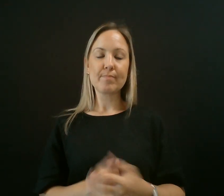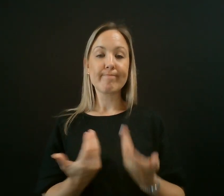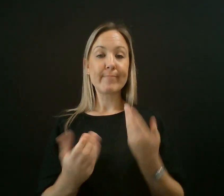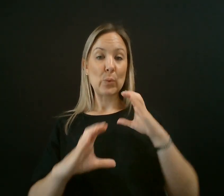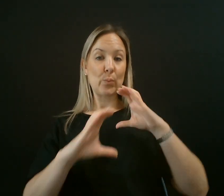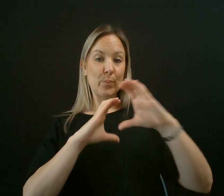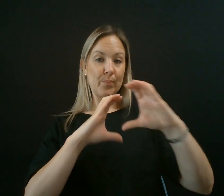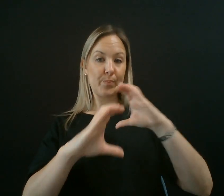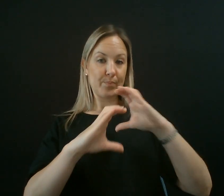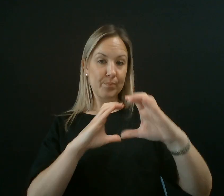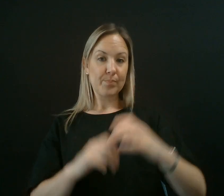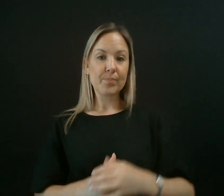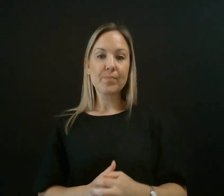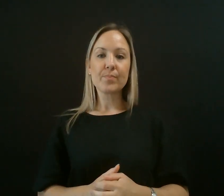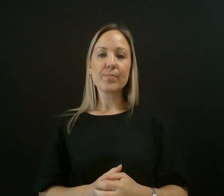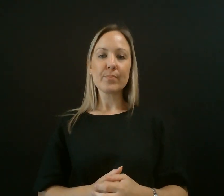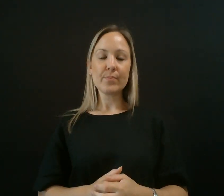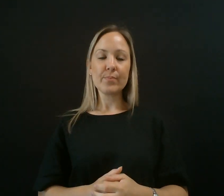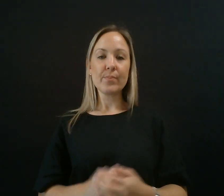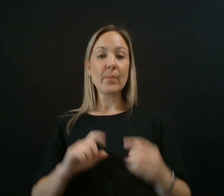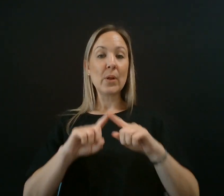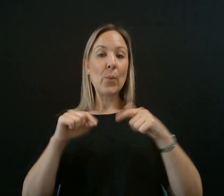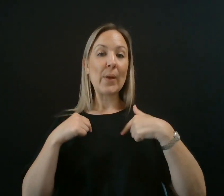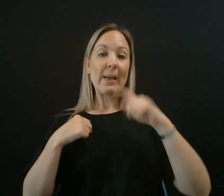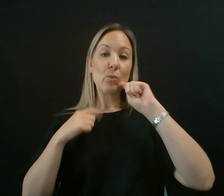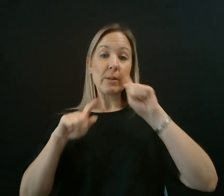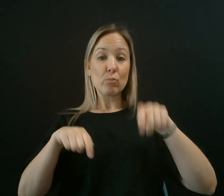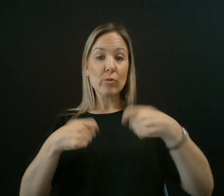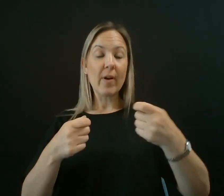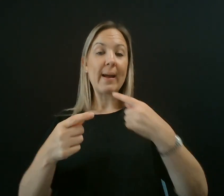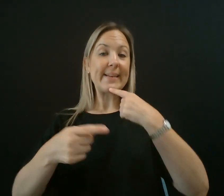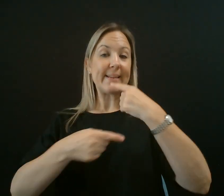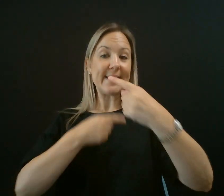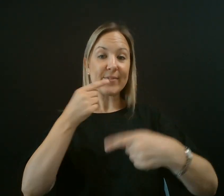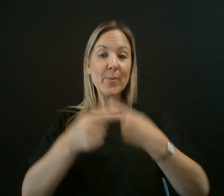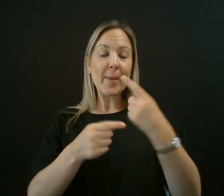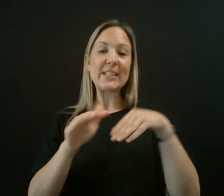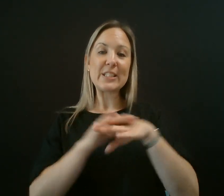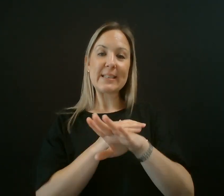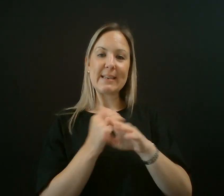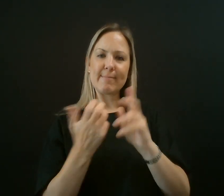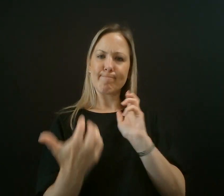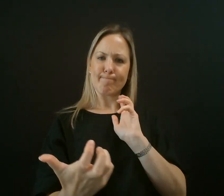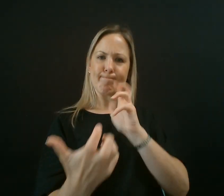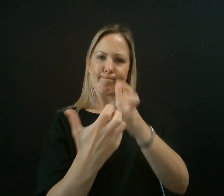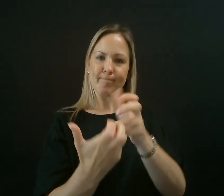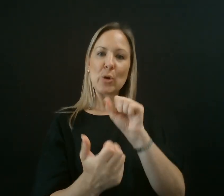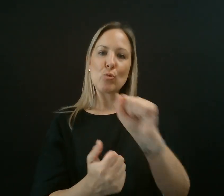Communication. We will provide information in a way that suits your needs and preferences.